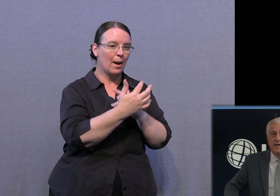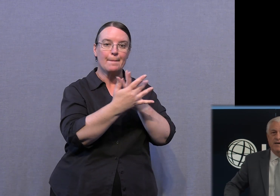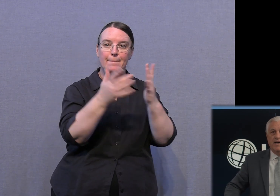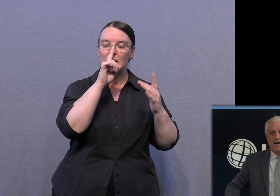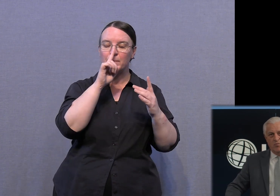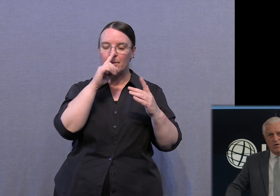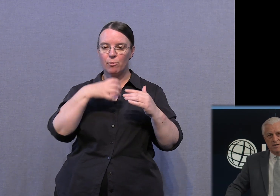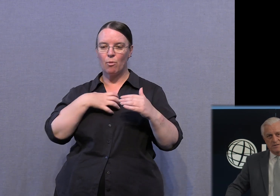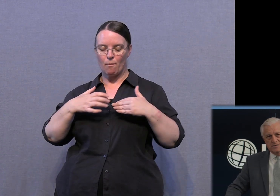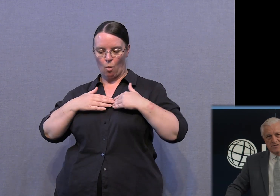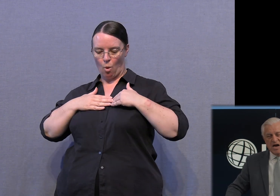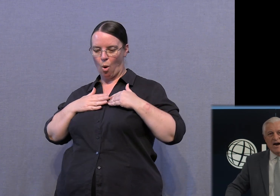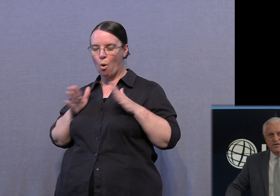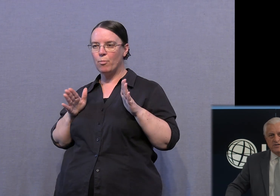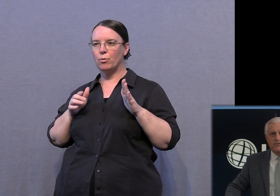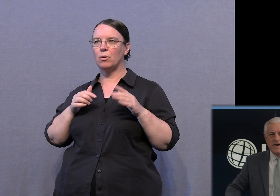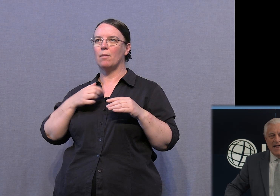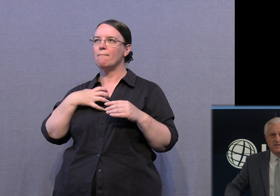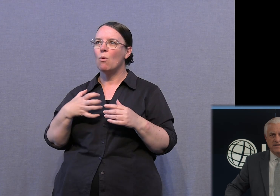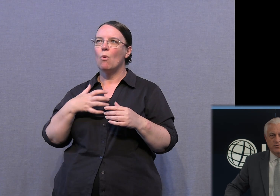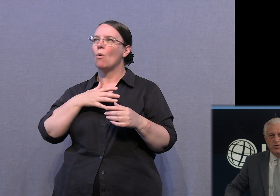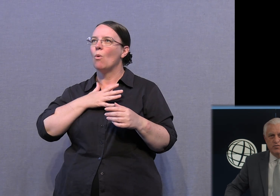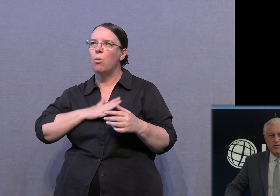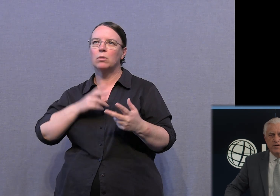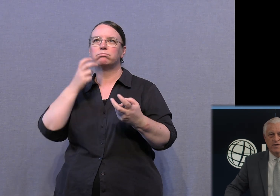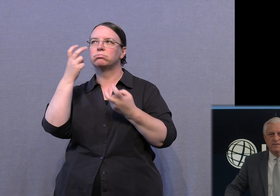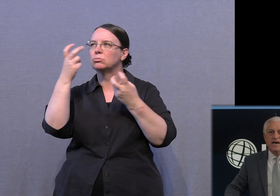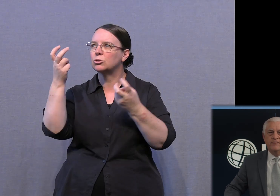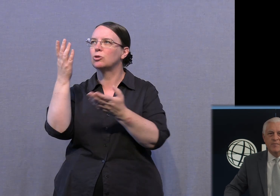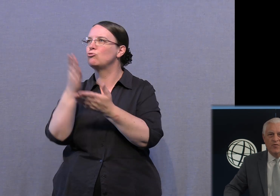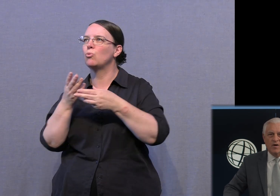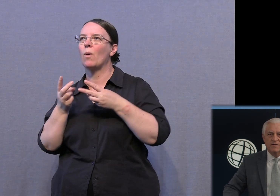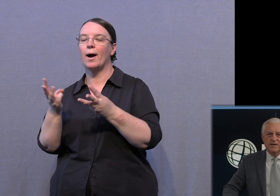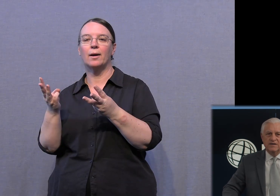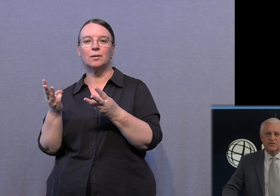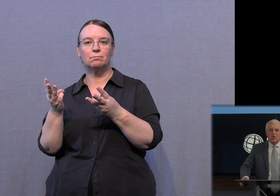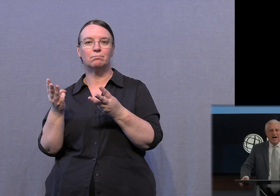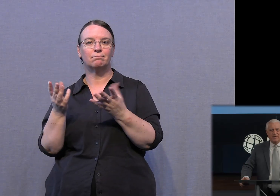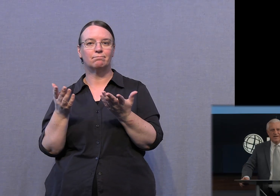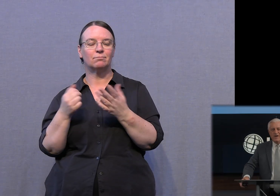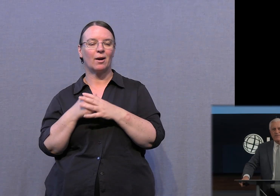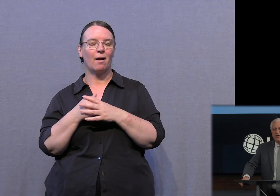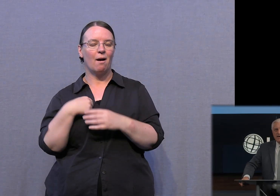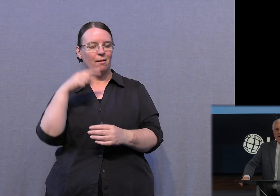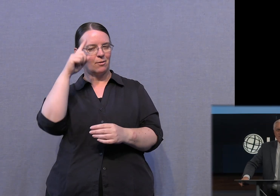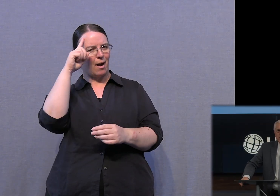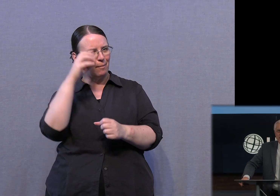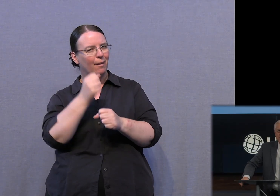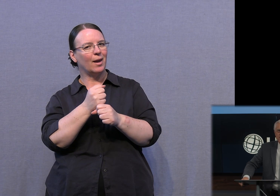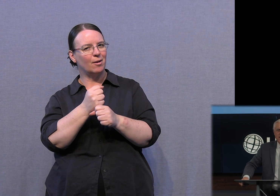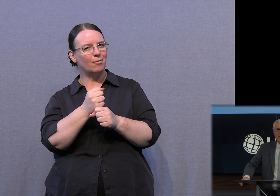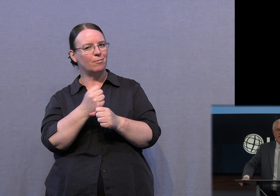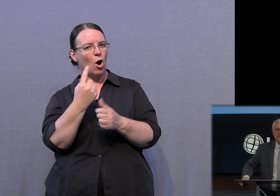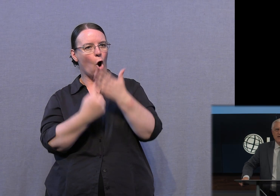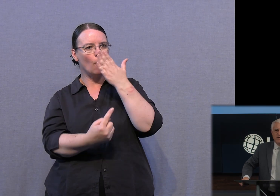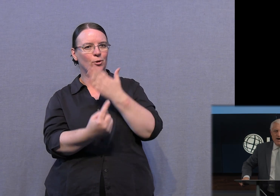hungry and more desirous of reality and truth than ever before. So I believe we have a great opportunity